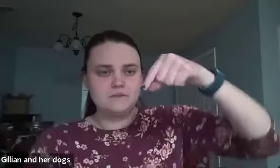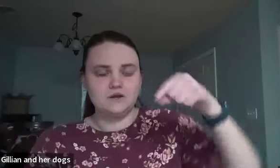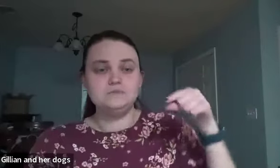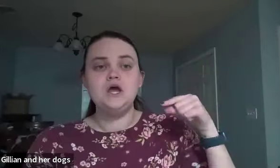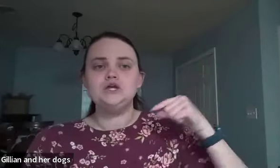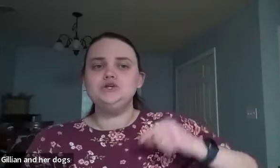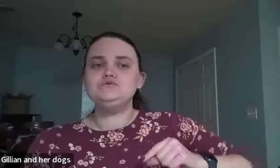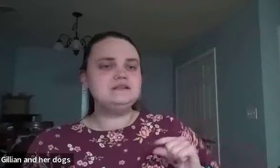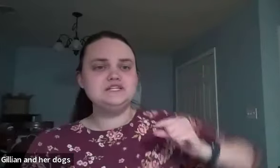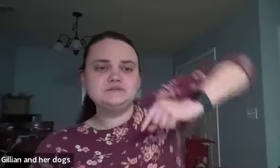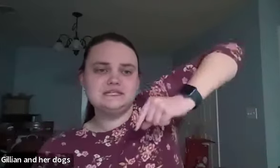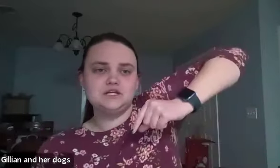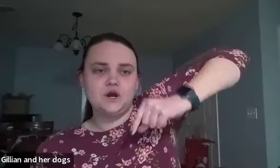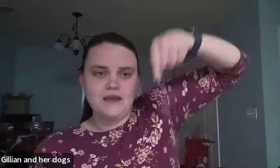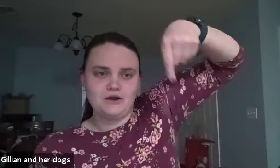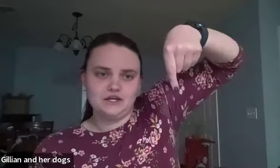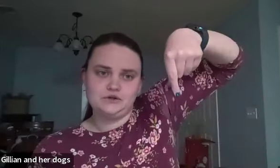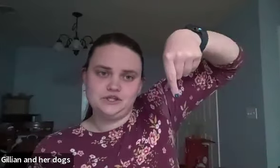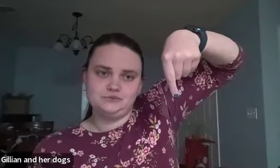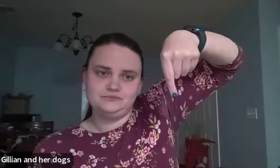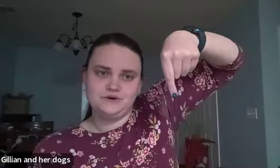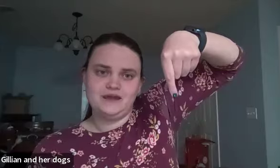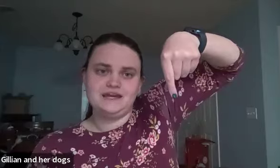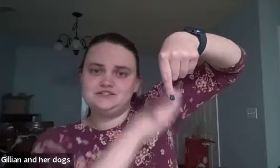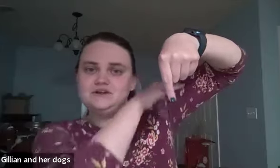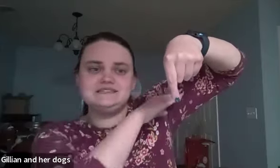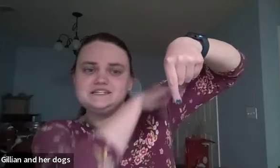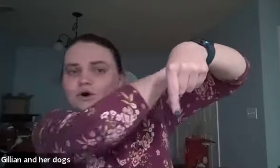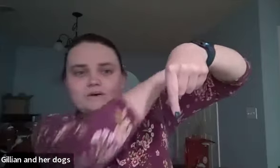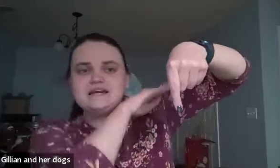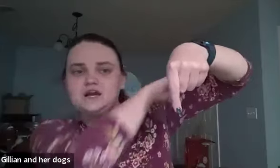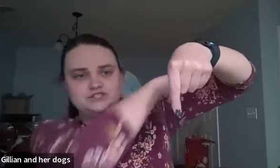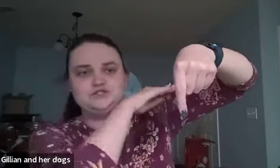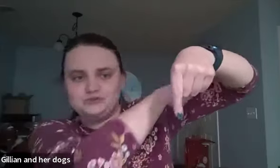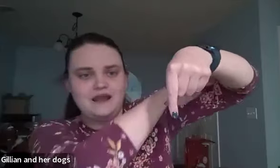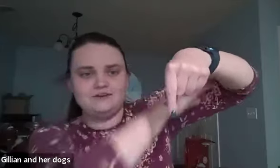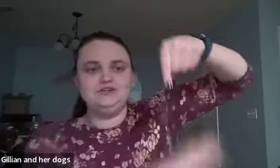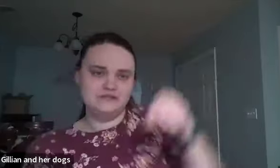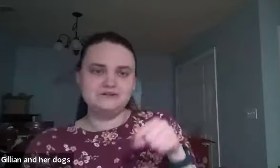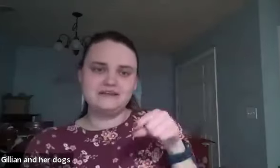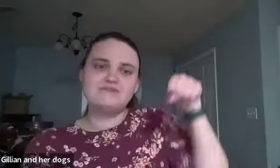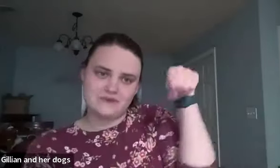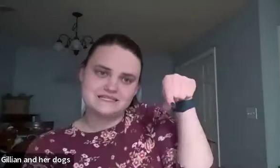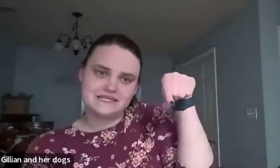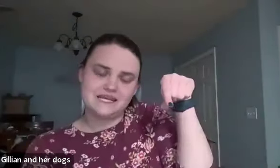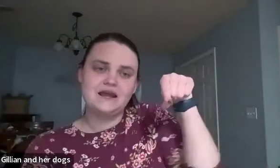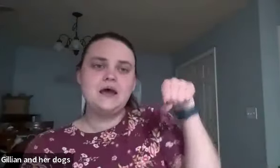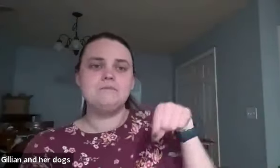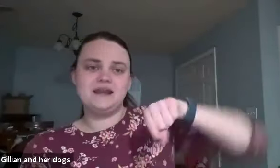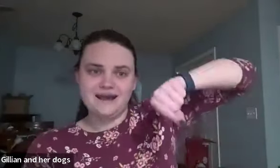my arm. You really don't stick your arm out and go Q. Okay, do not stick your whole entire shoulder out. You literally have it resting here, but I